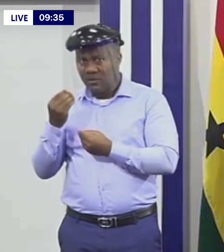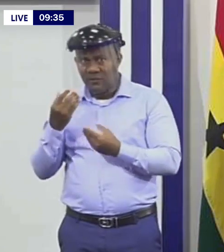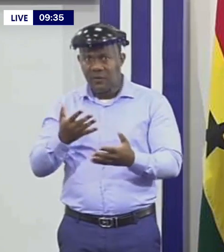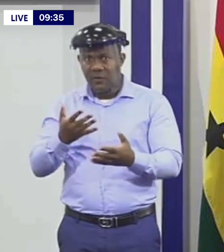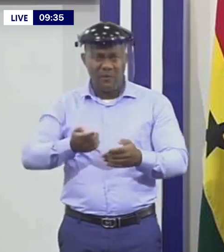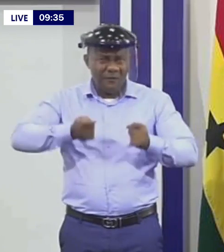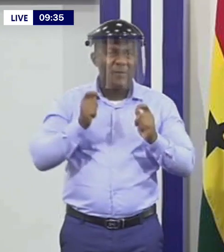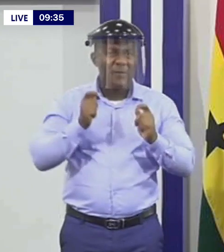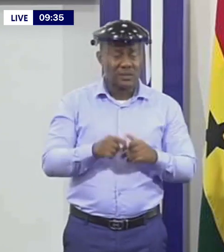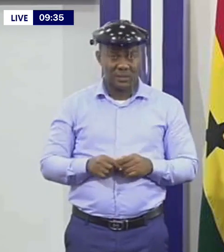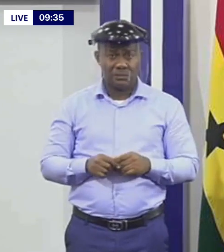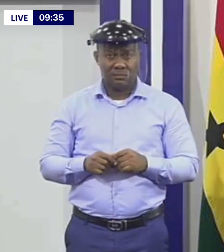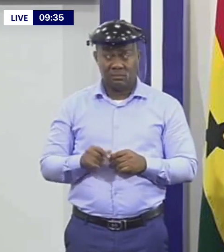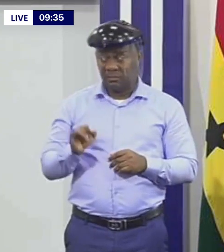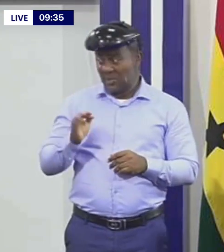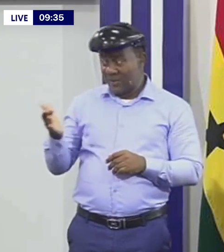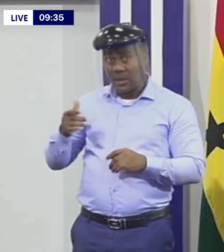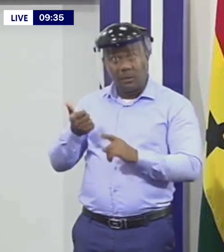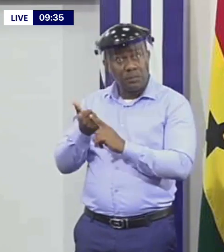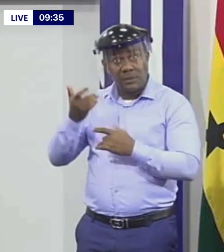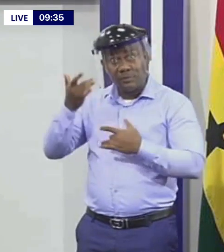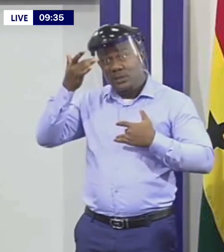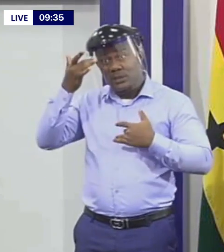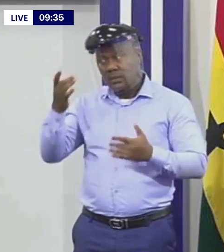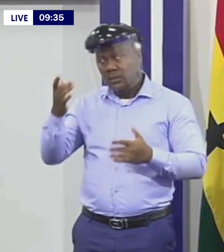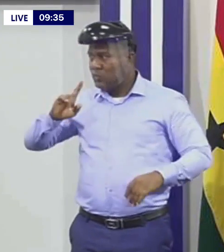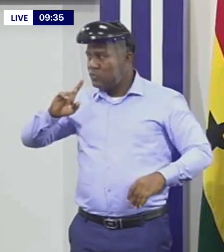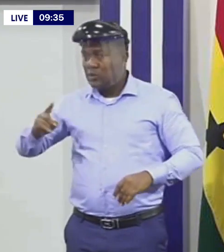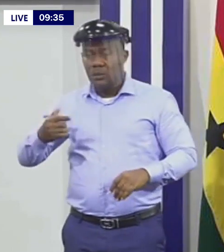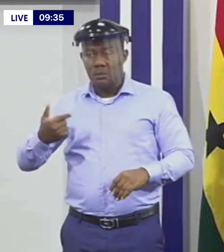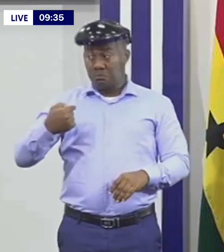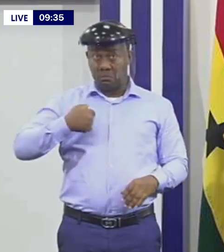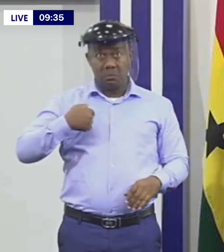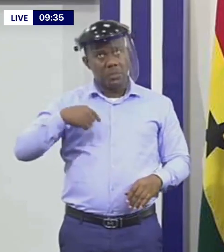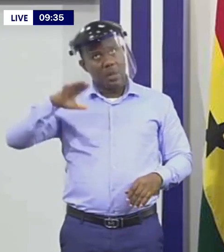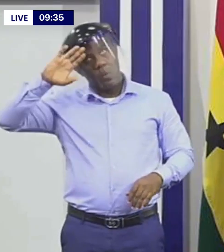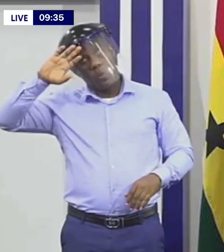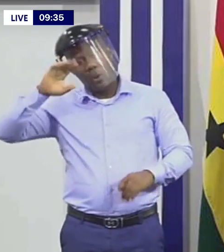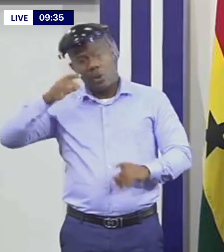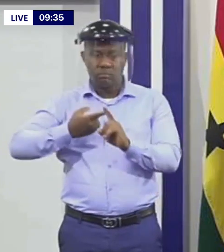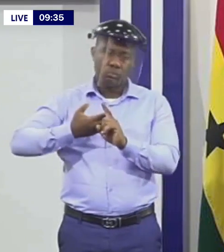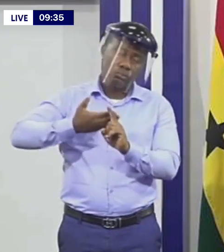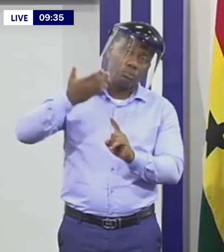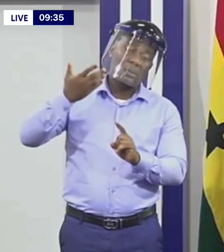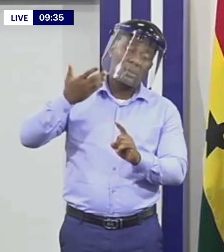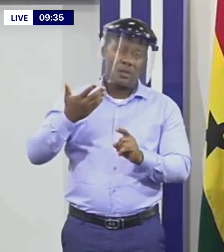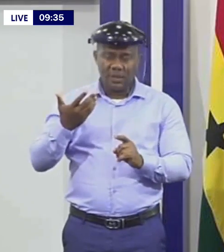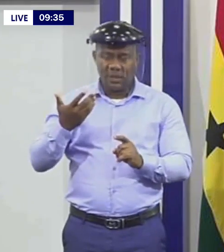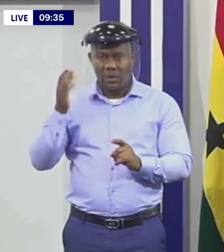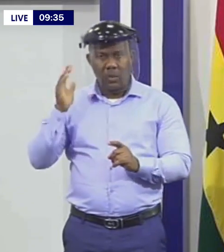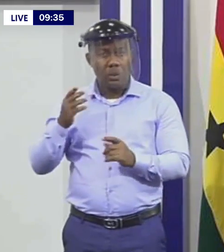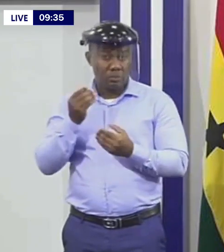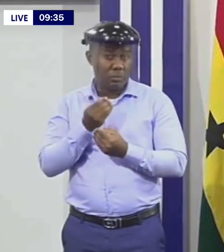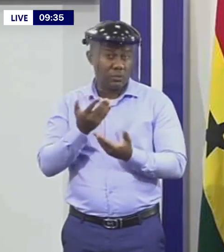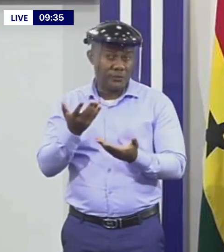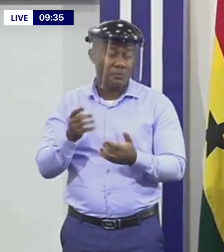how do they handle themselves and be truthful and sincere and faithful to people so that they report